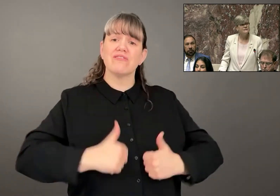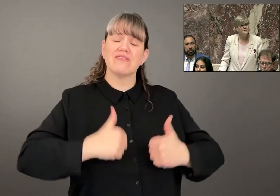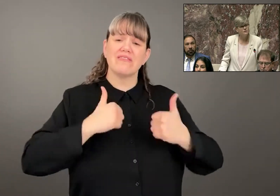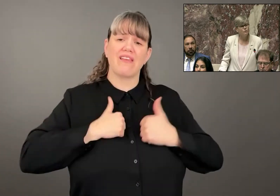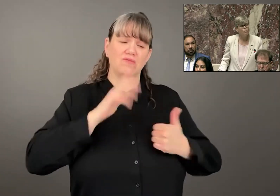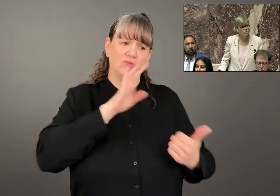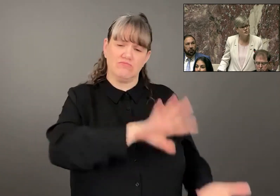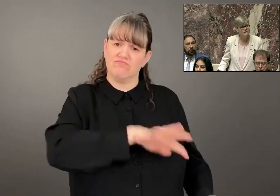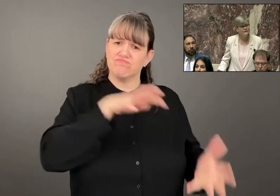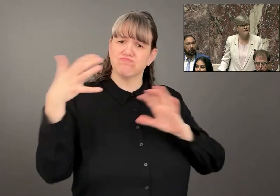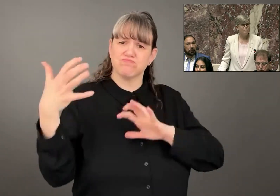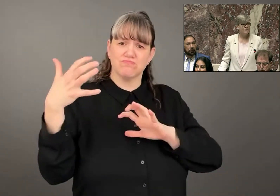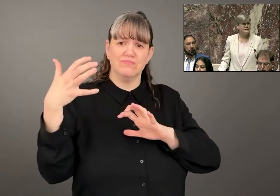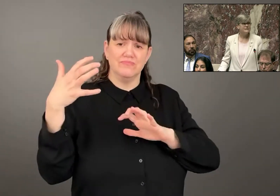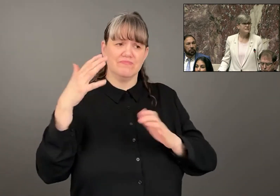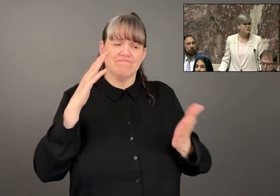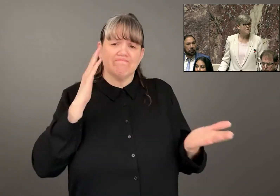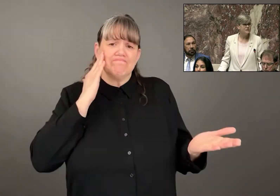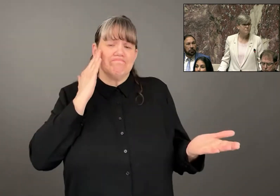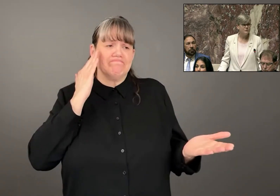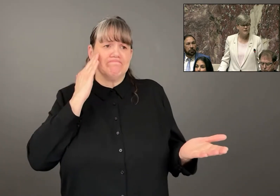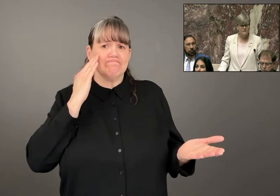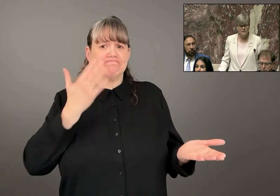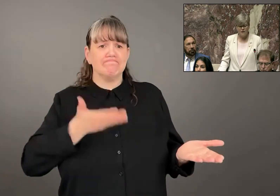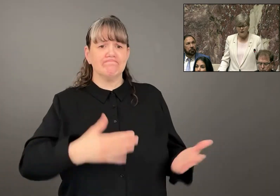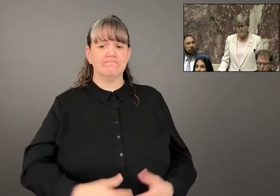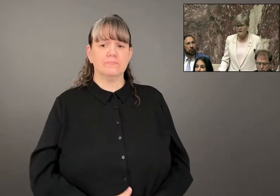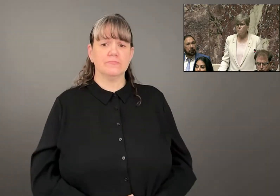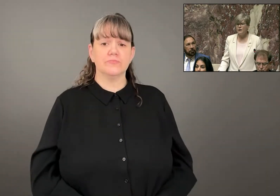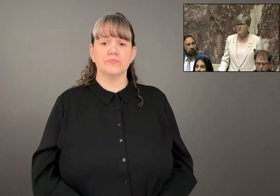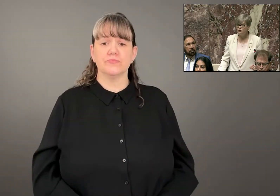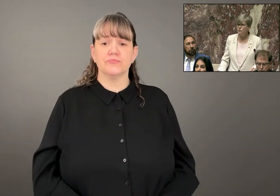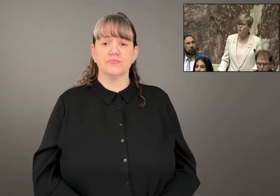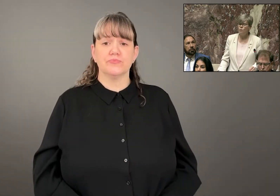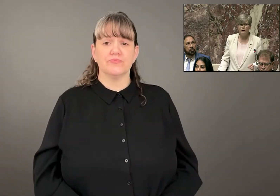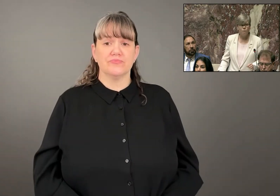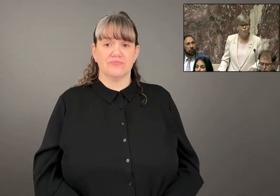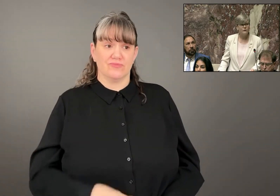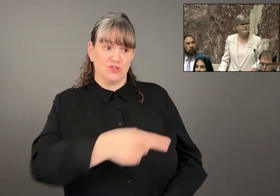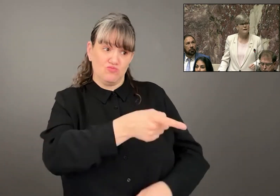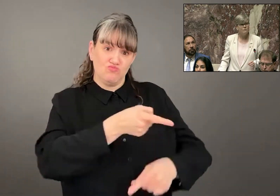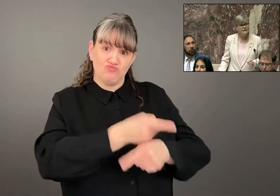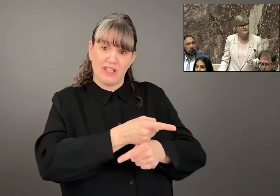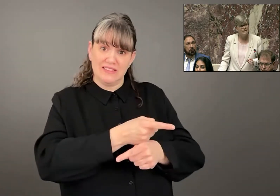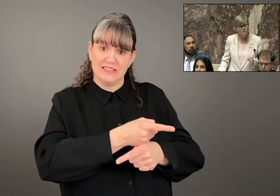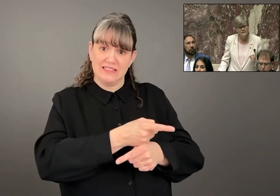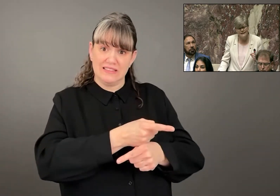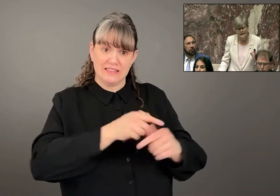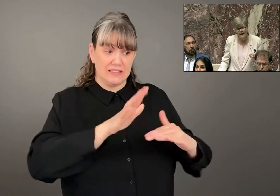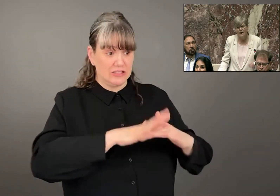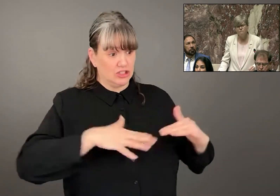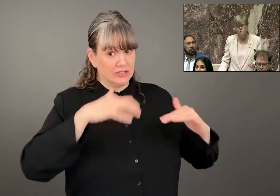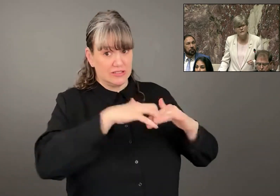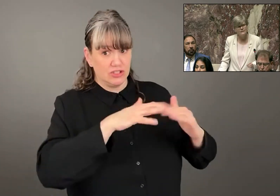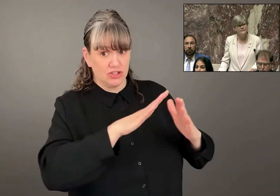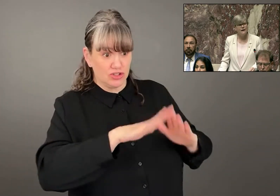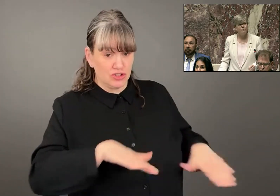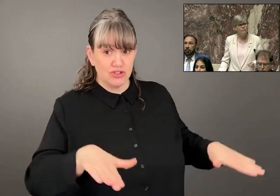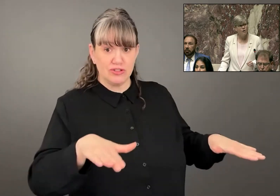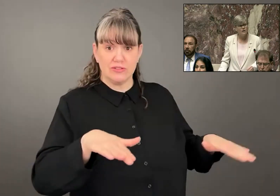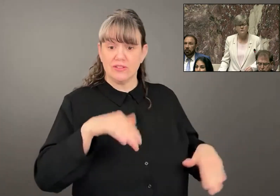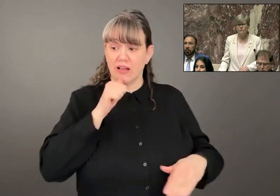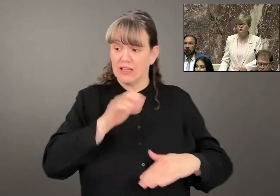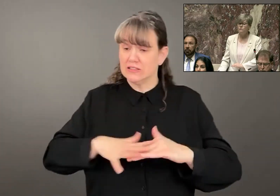that this has disproportionately impacted Indigenous communities, and that's why it is so important that we continue to take every